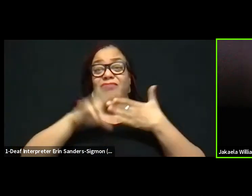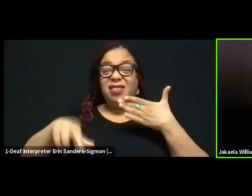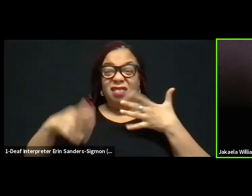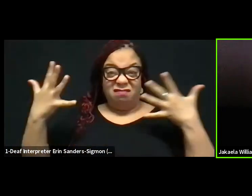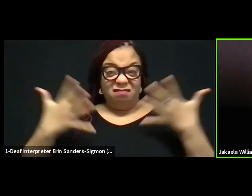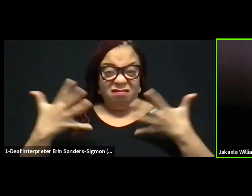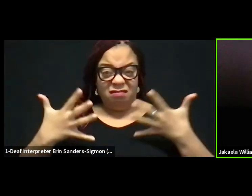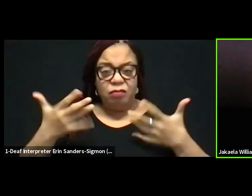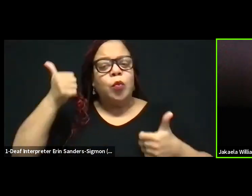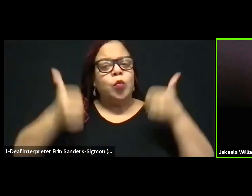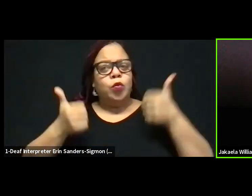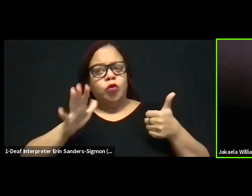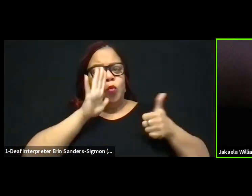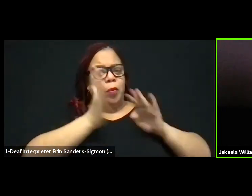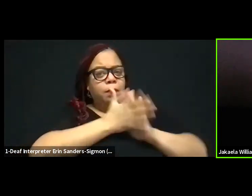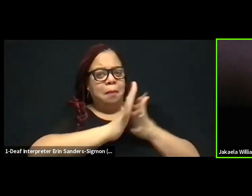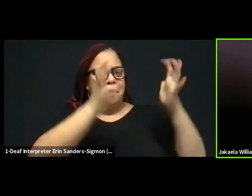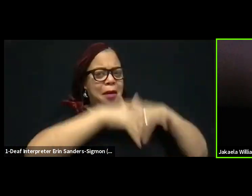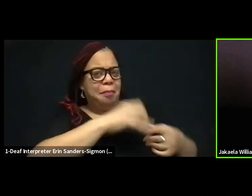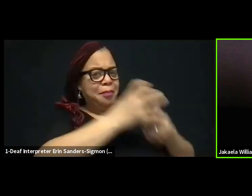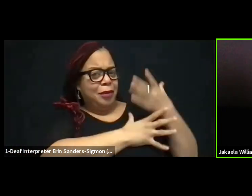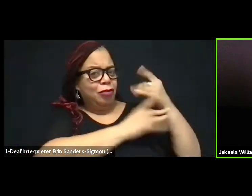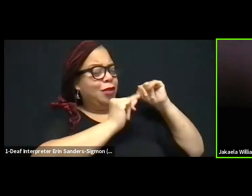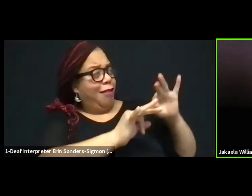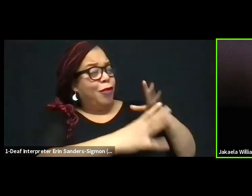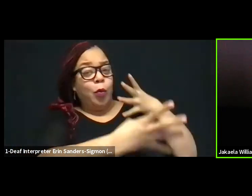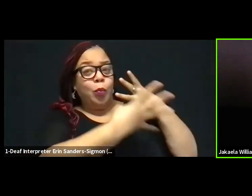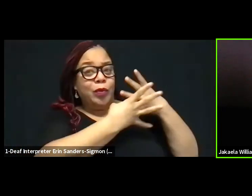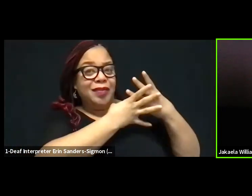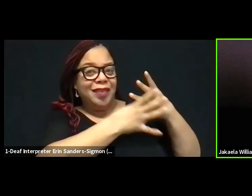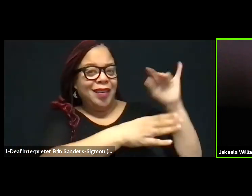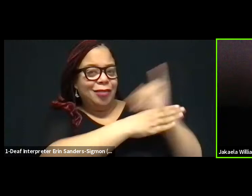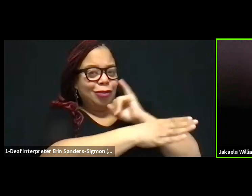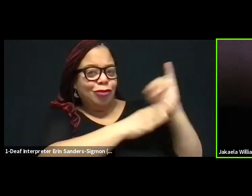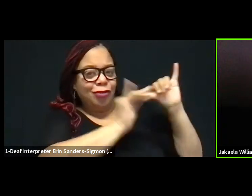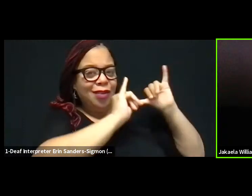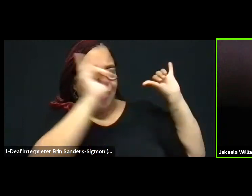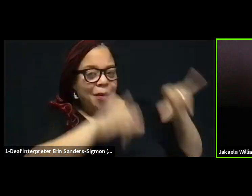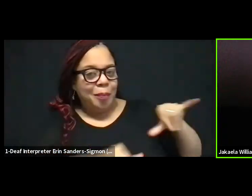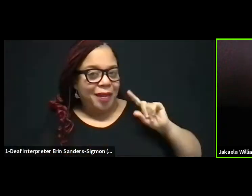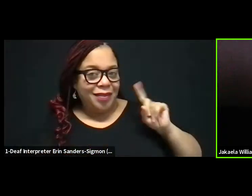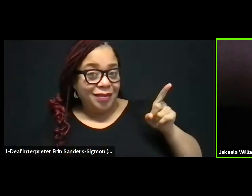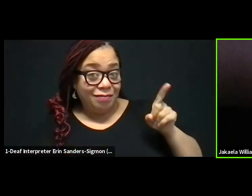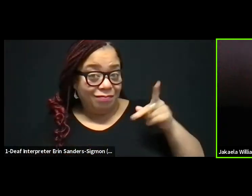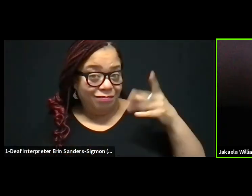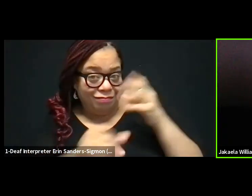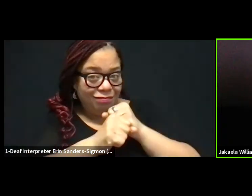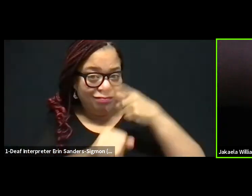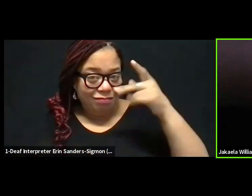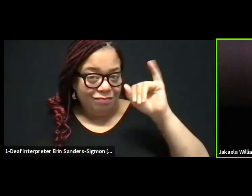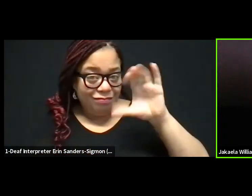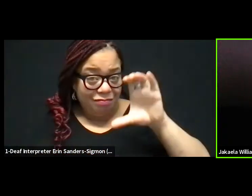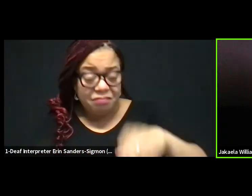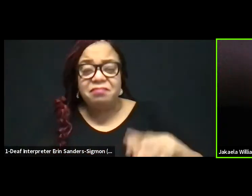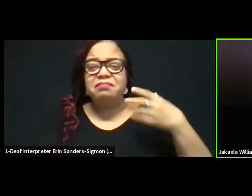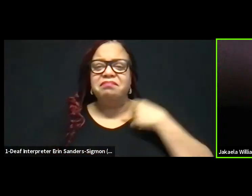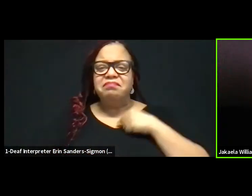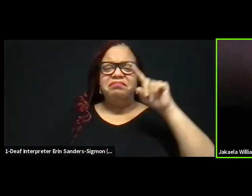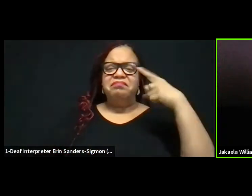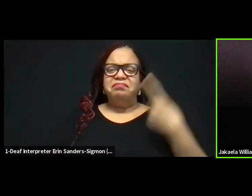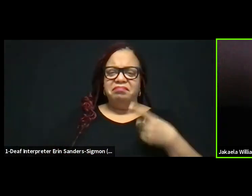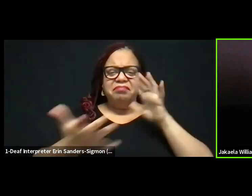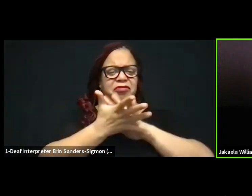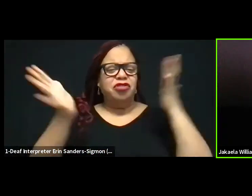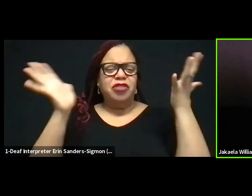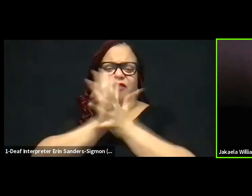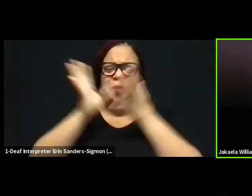thinker because I myself used to be a young person within my program. And I believe that incarceration was not only normal, but